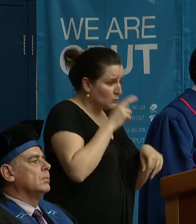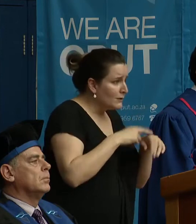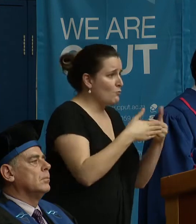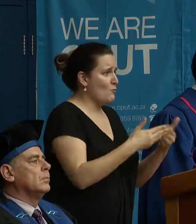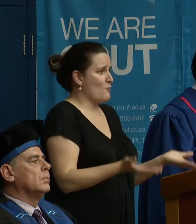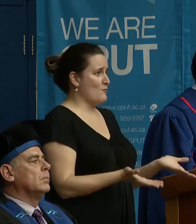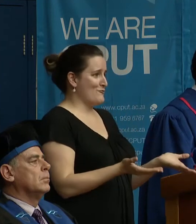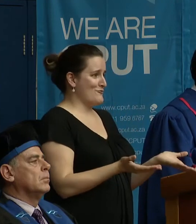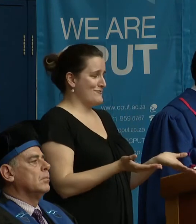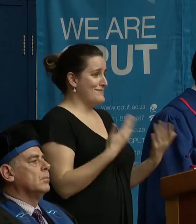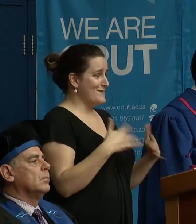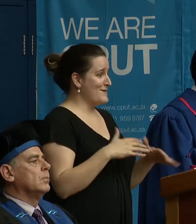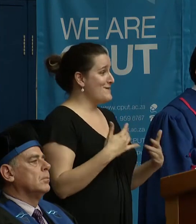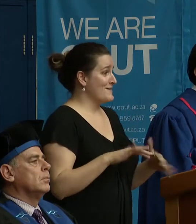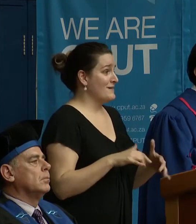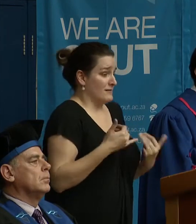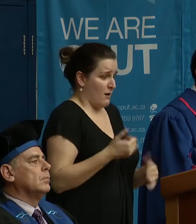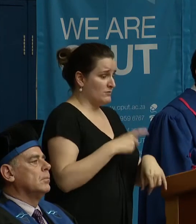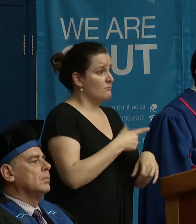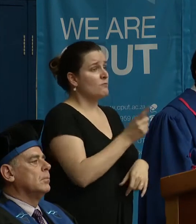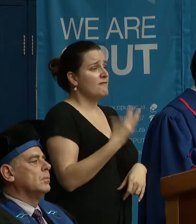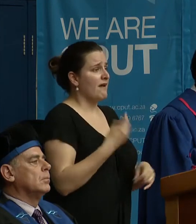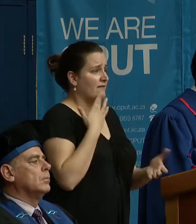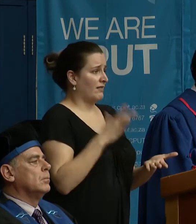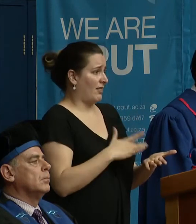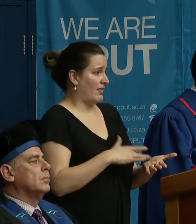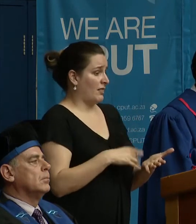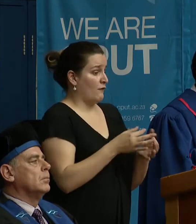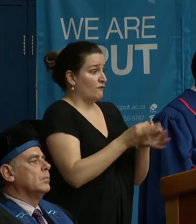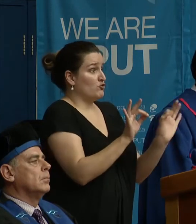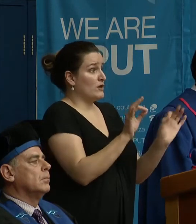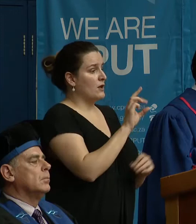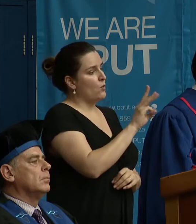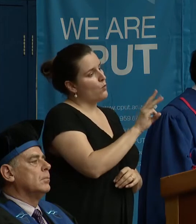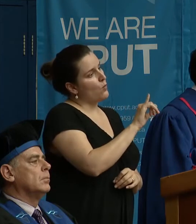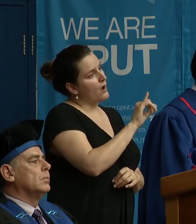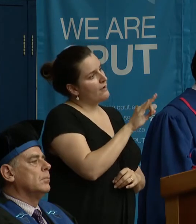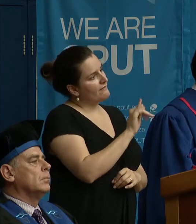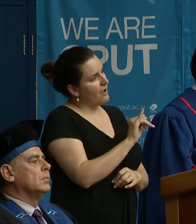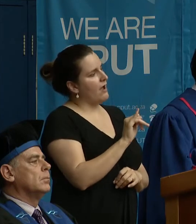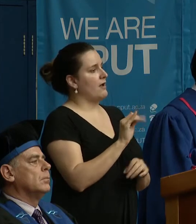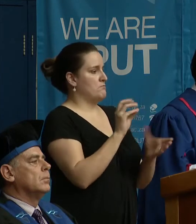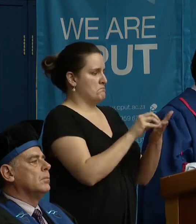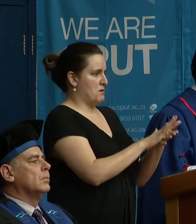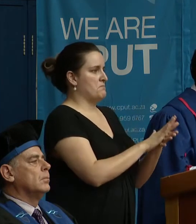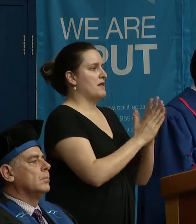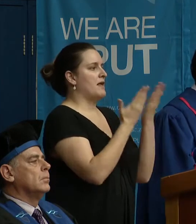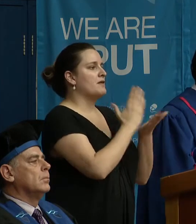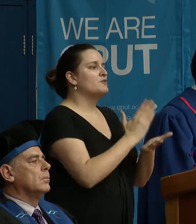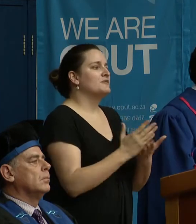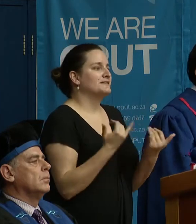facilities. In the age of tablets and smartphones, free Wi-Fi is now being rolled out into the libraries.